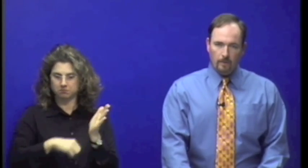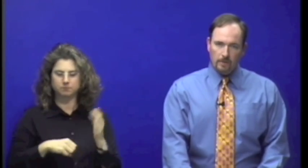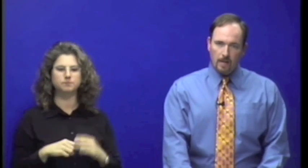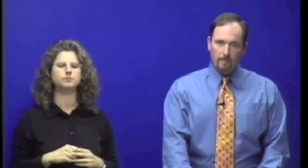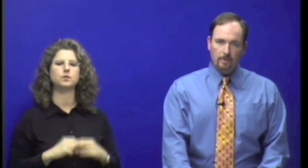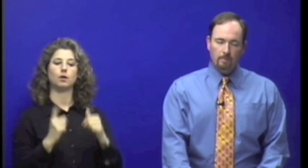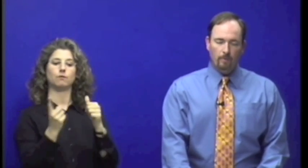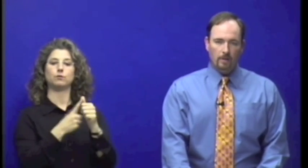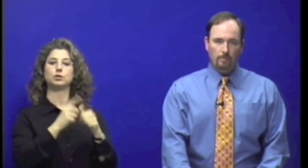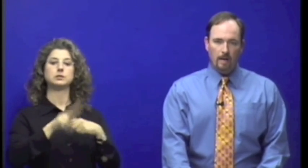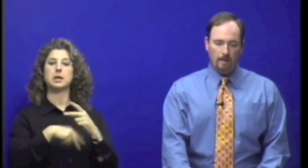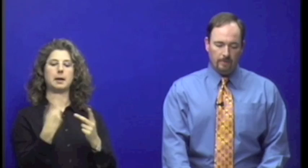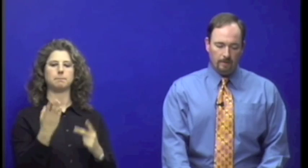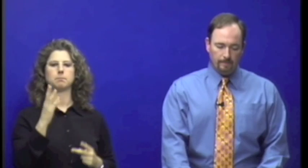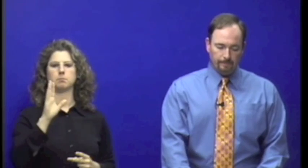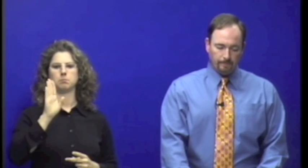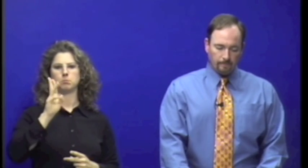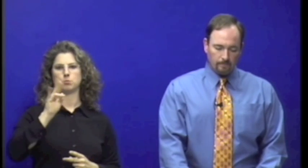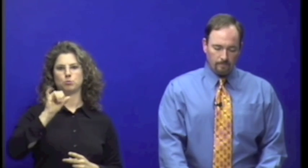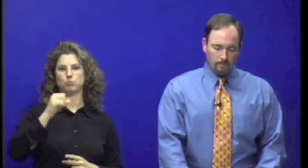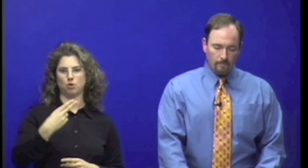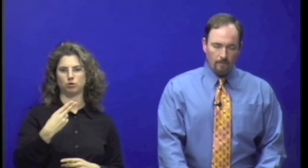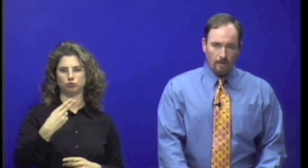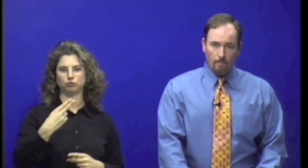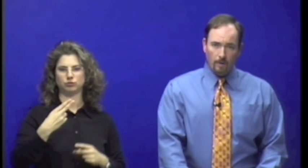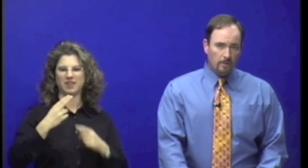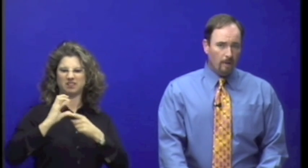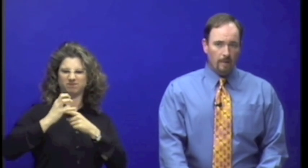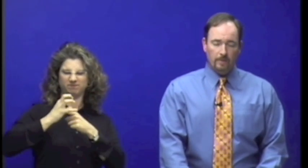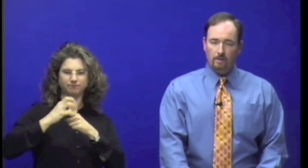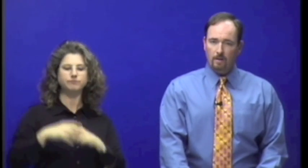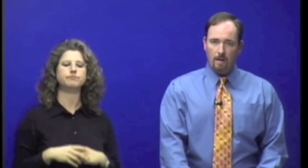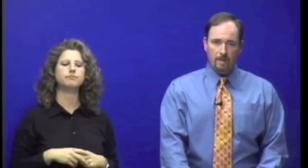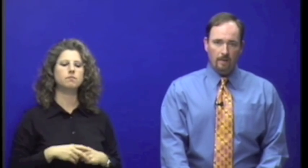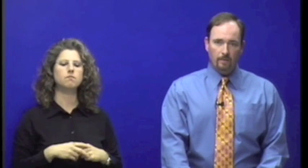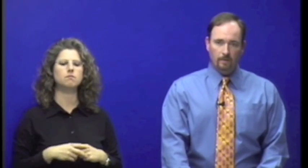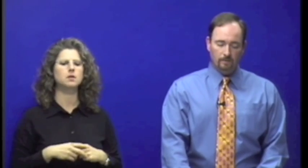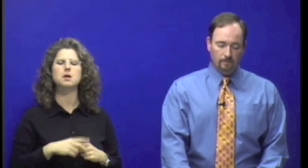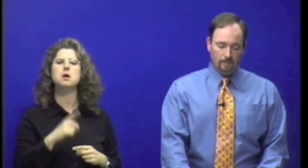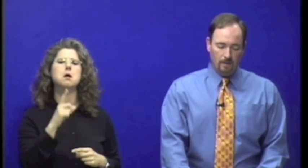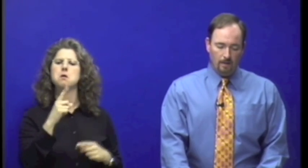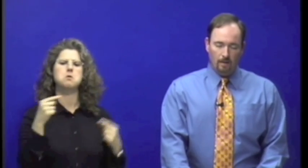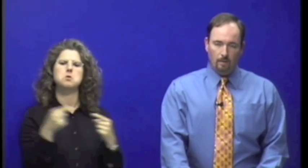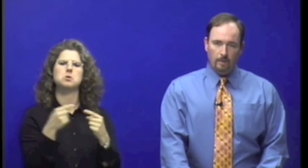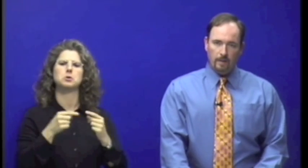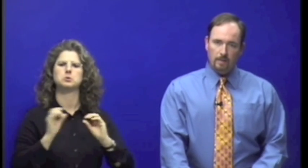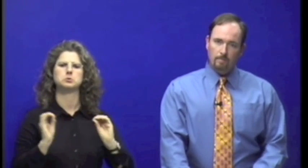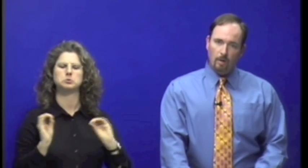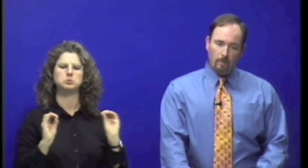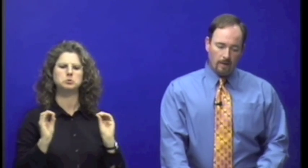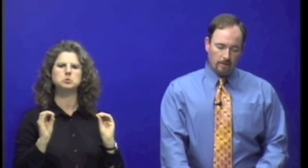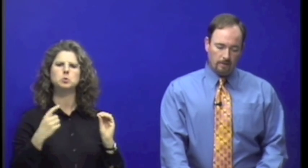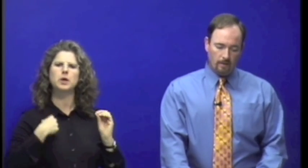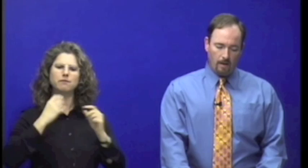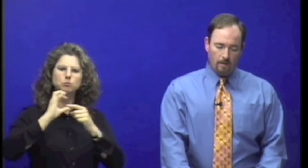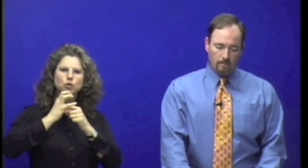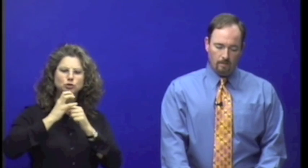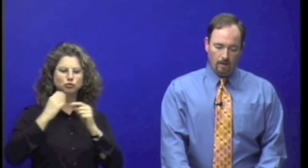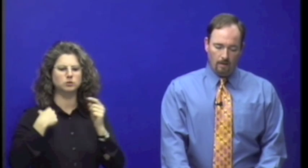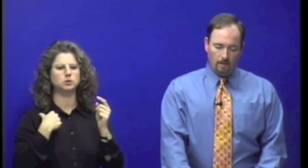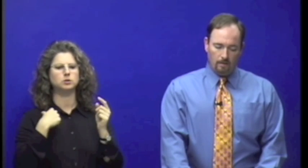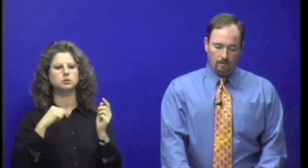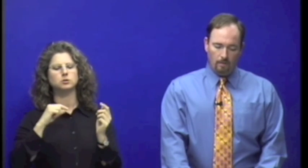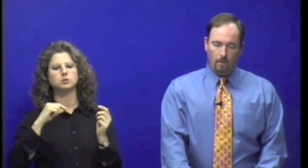The first type is a brush biopsy. Brush biopsies are not painful. We take a small brush